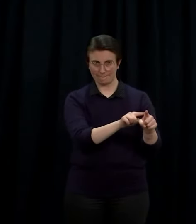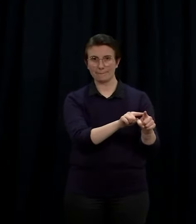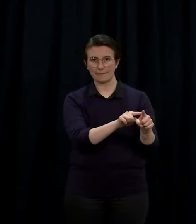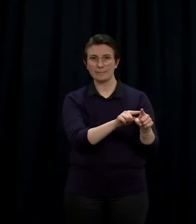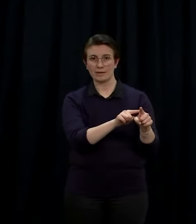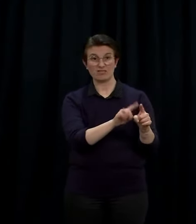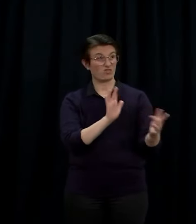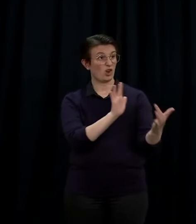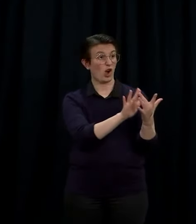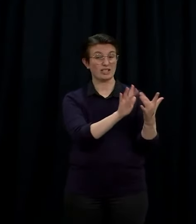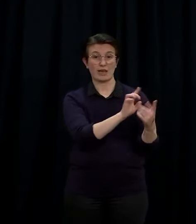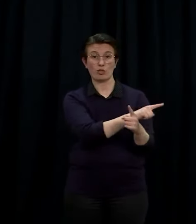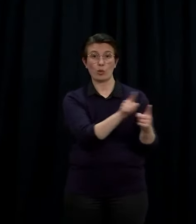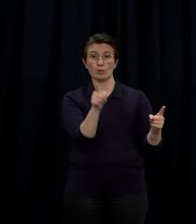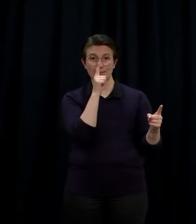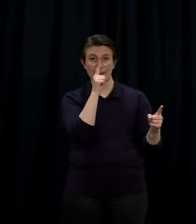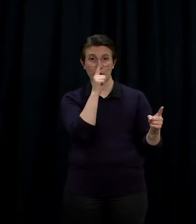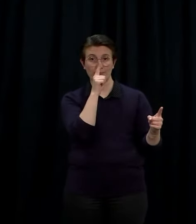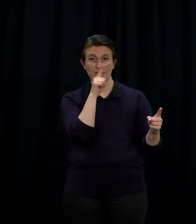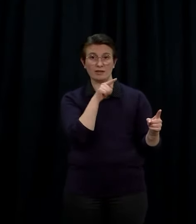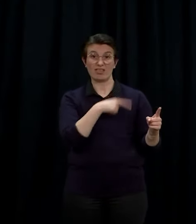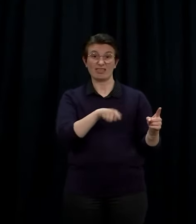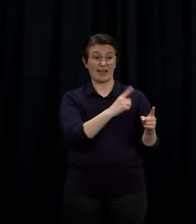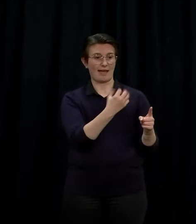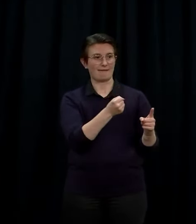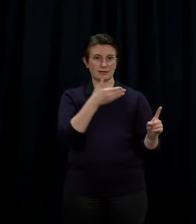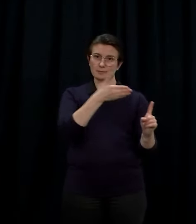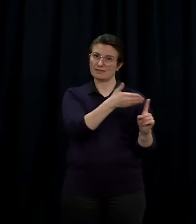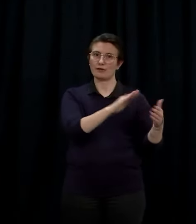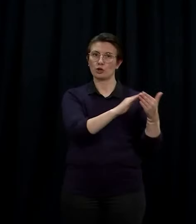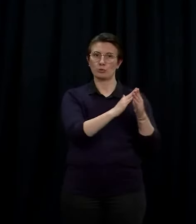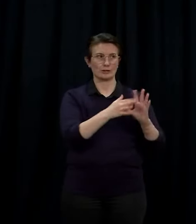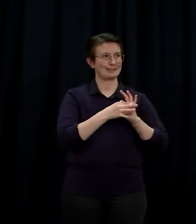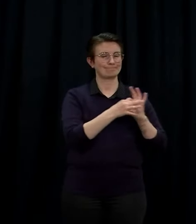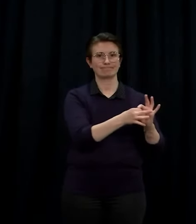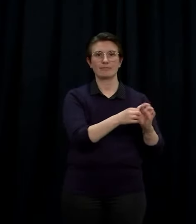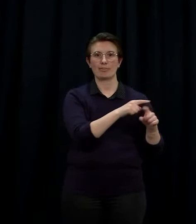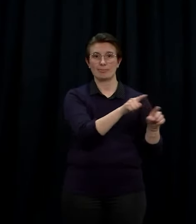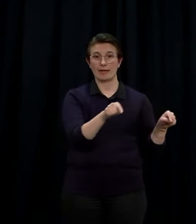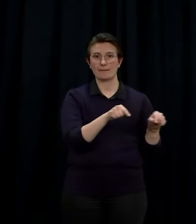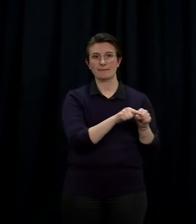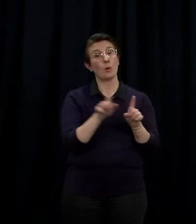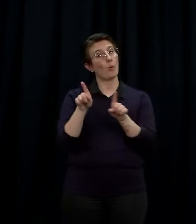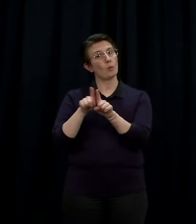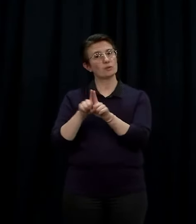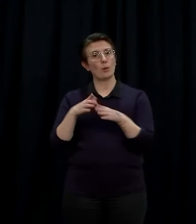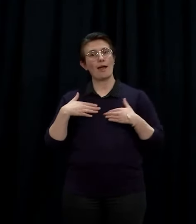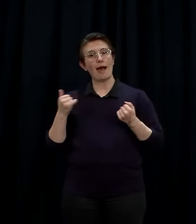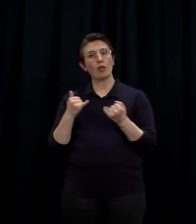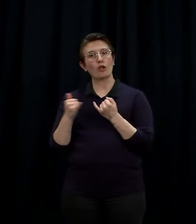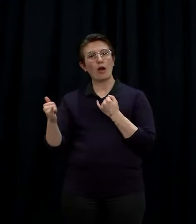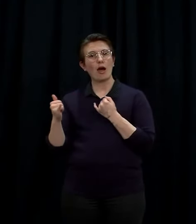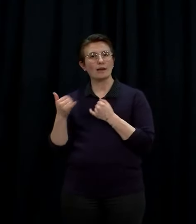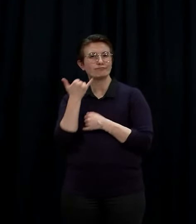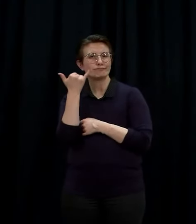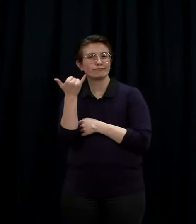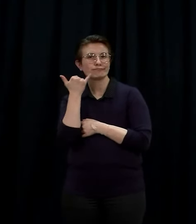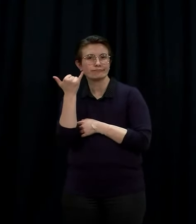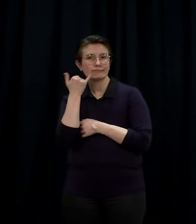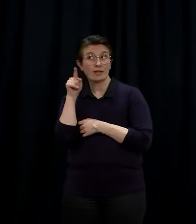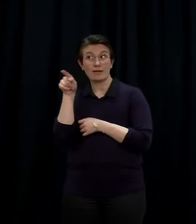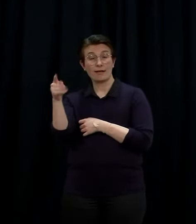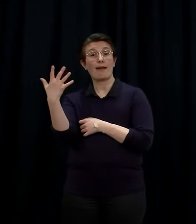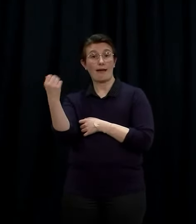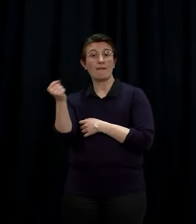tracing service, including Healthline, but also our other providers, have several hundred operators who do speak a range of Pacific